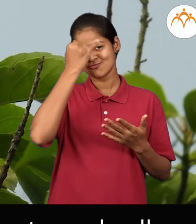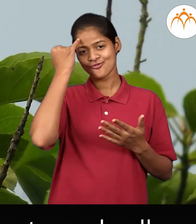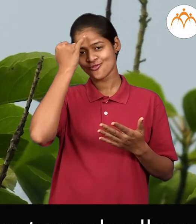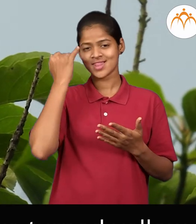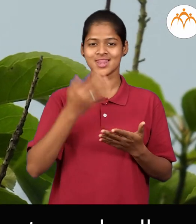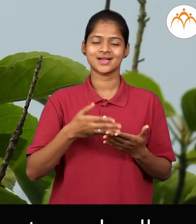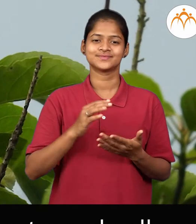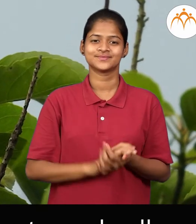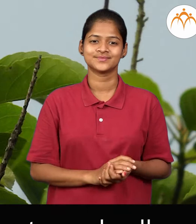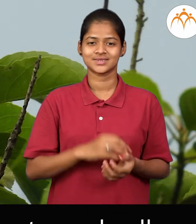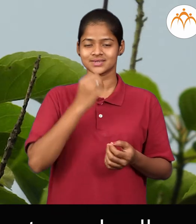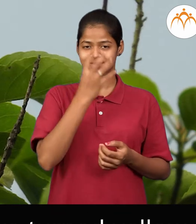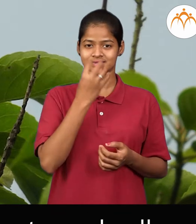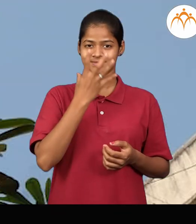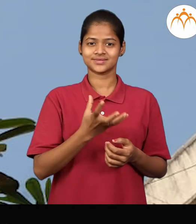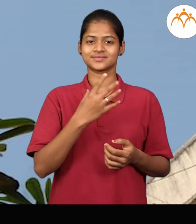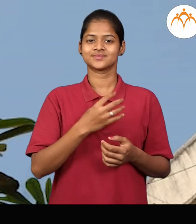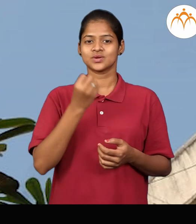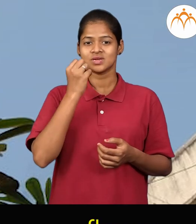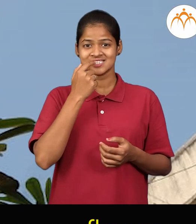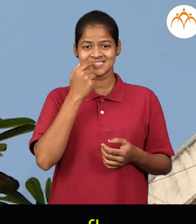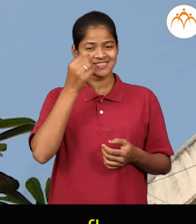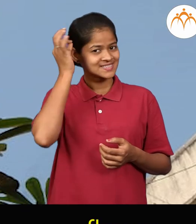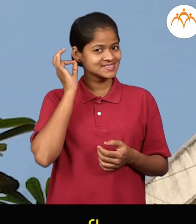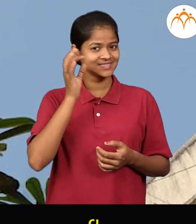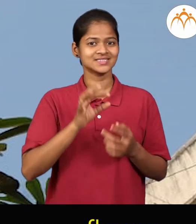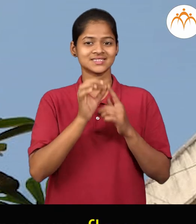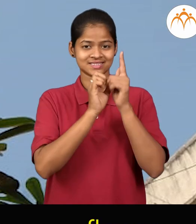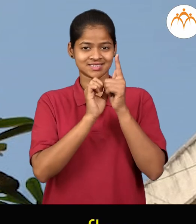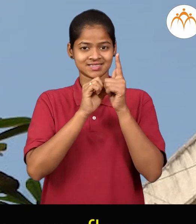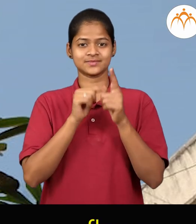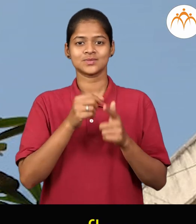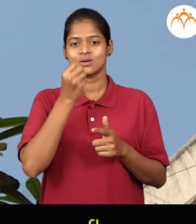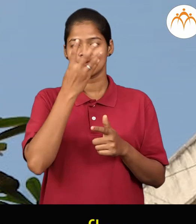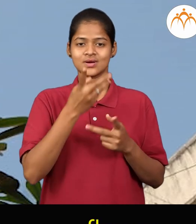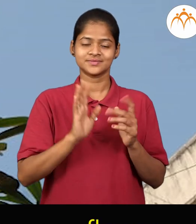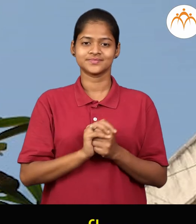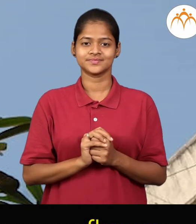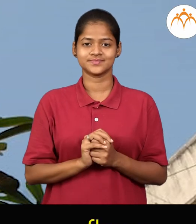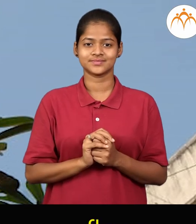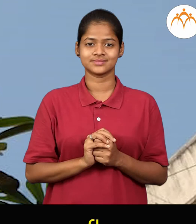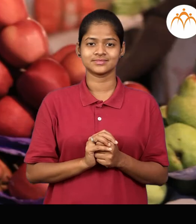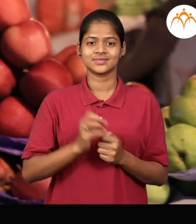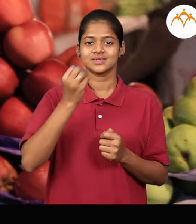have turned yellow. Flower. The chumpa tree has many flowers. Fruit.